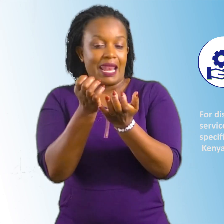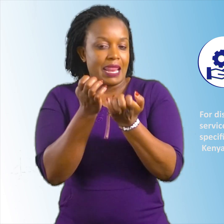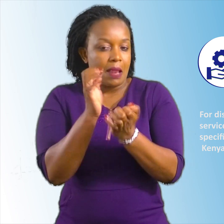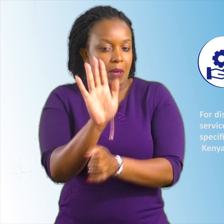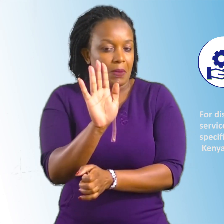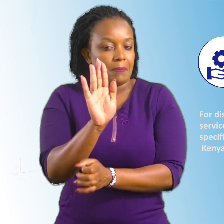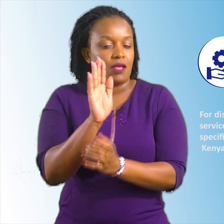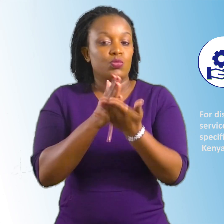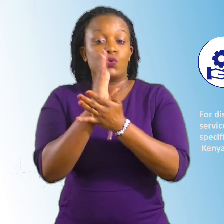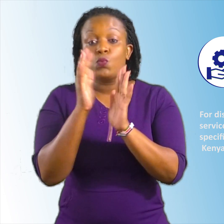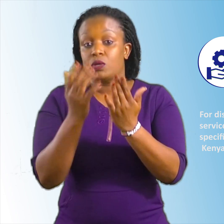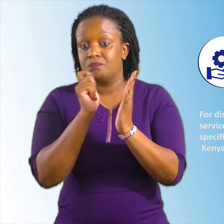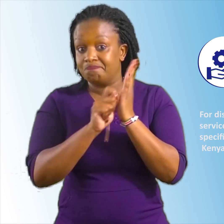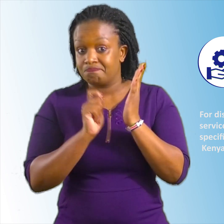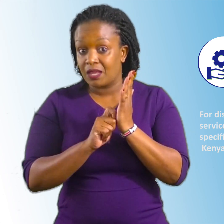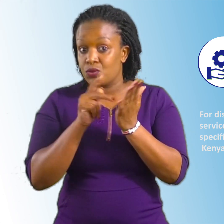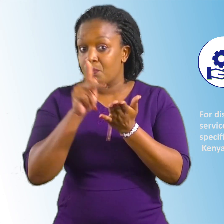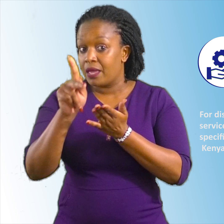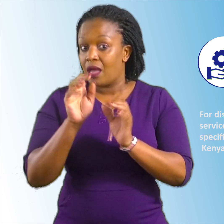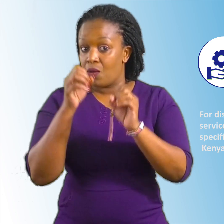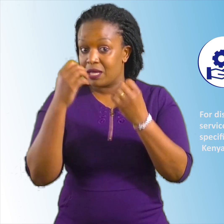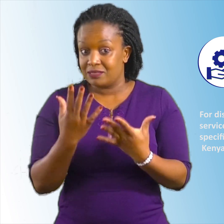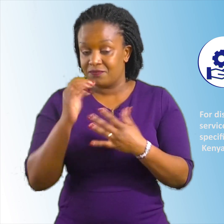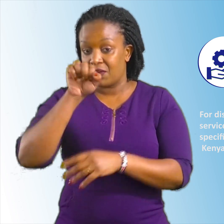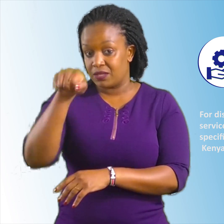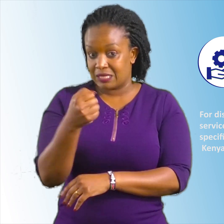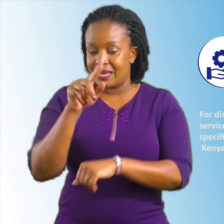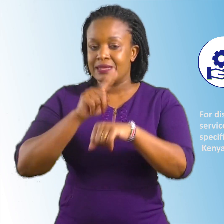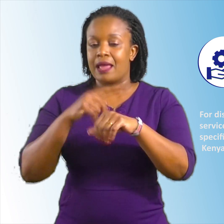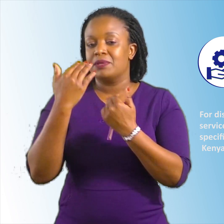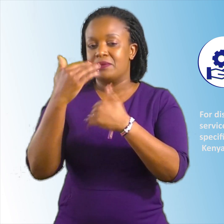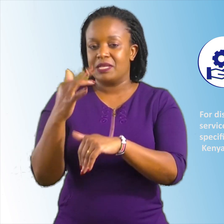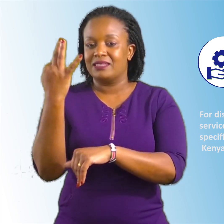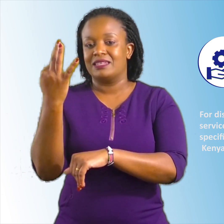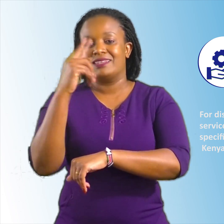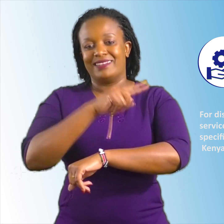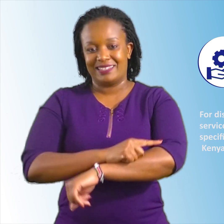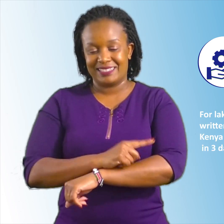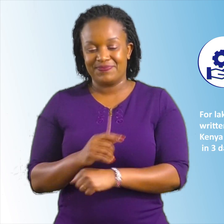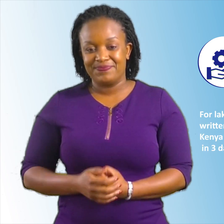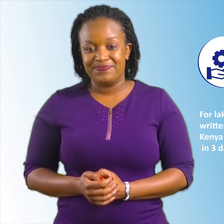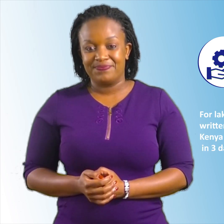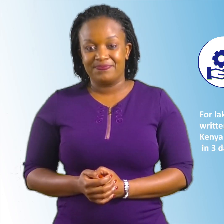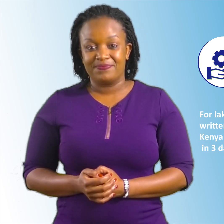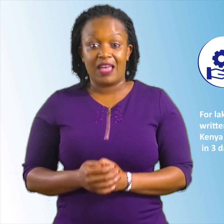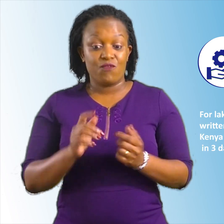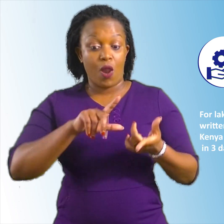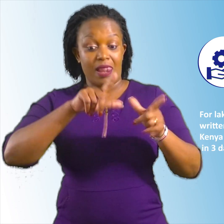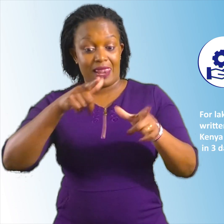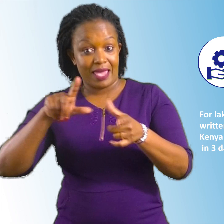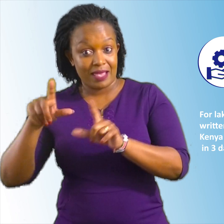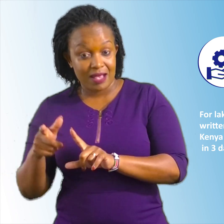writing. The charges are 5,000 Kenya shillings with a timeline of 3 days. For lake